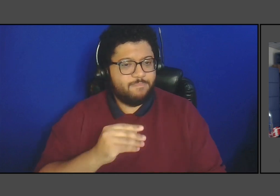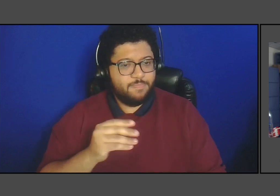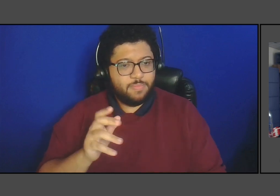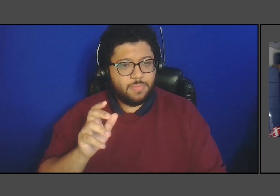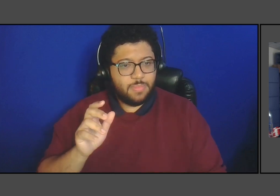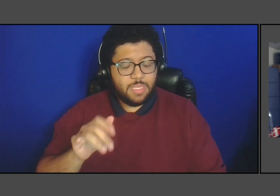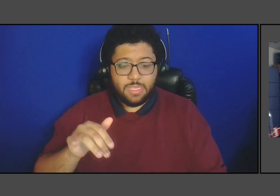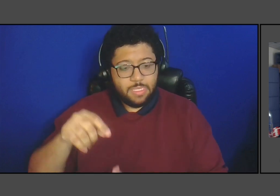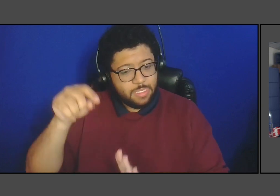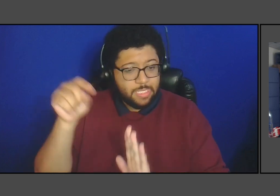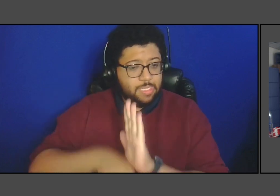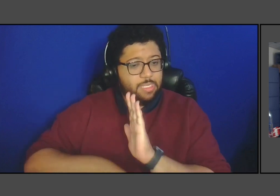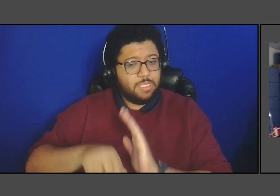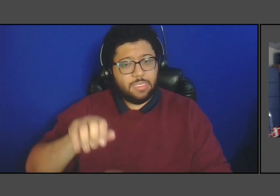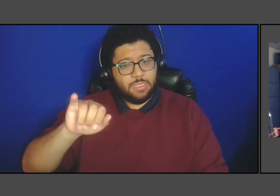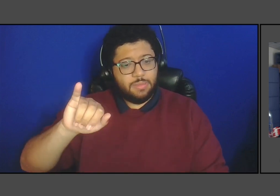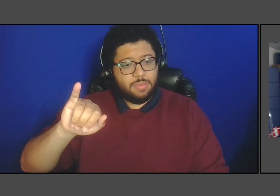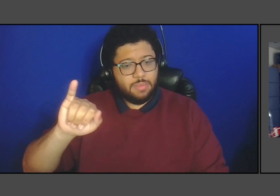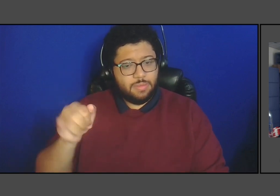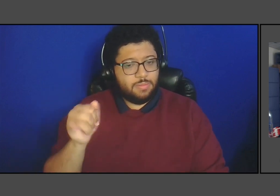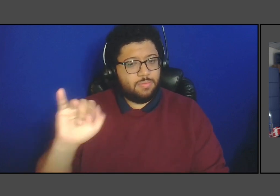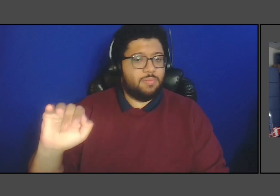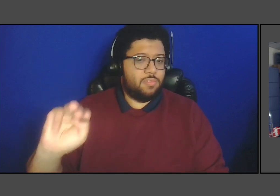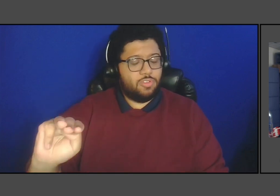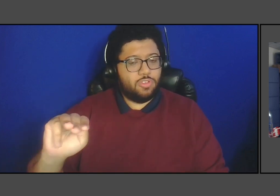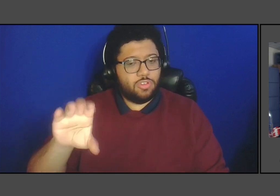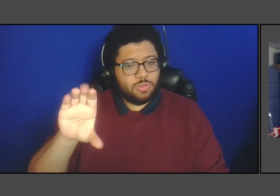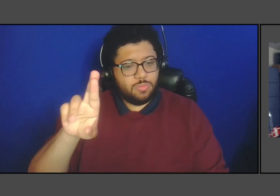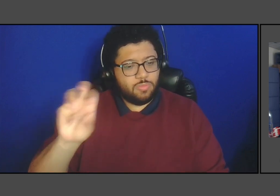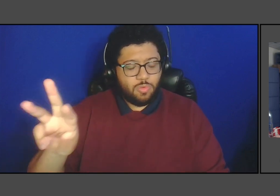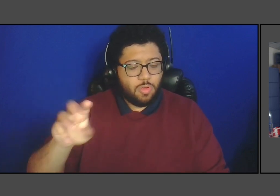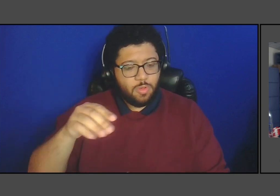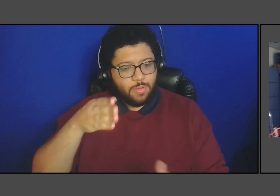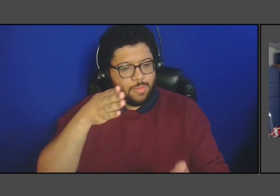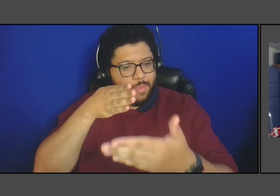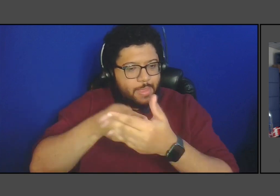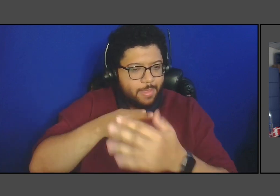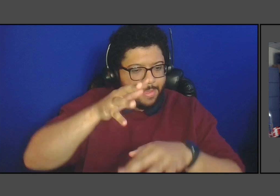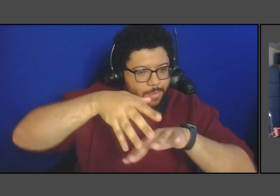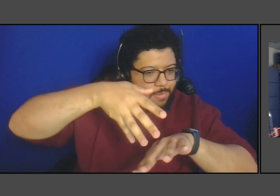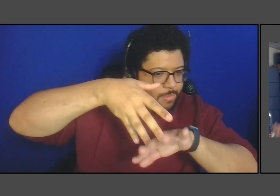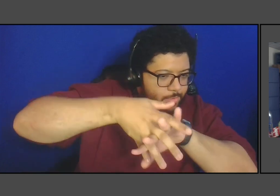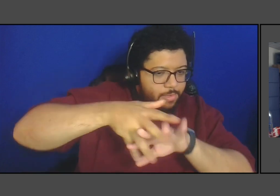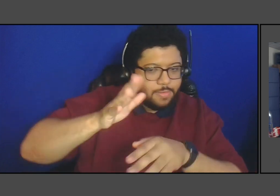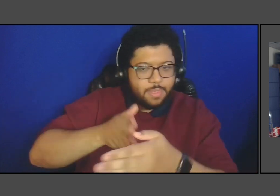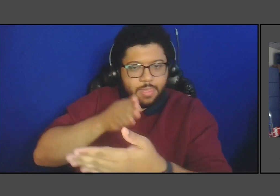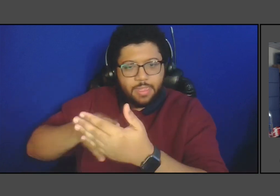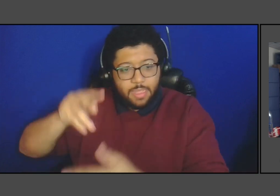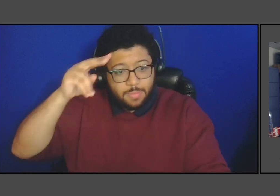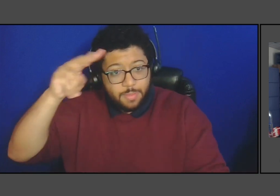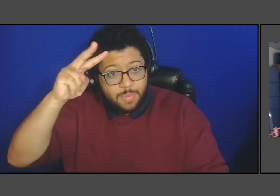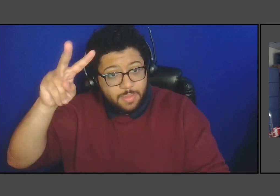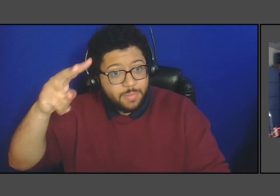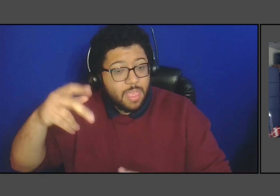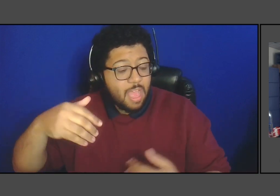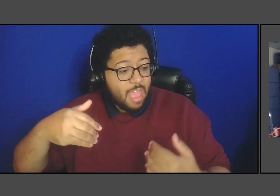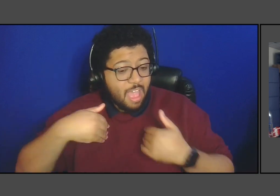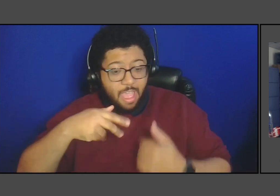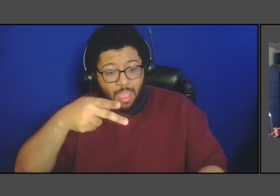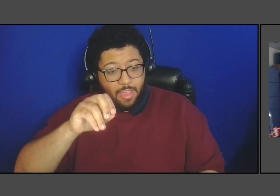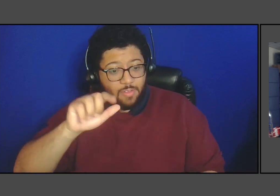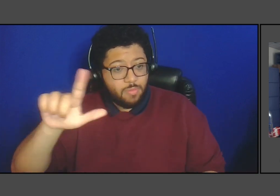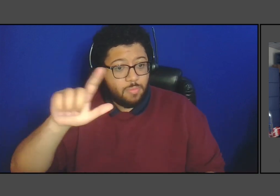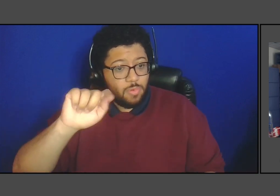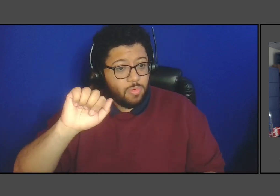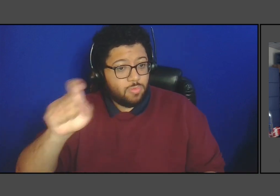know, anti-Indian, anti-Mexican legislation. I had a poll tax poster that I just donated to special